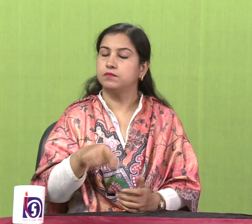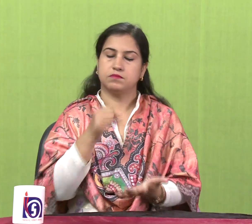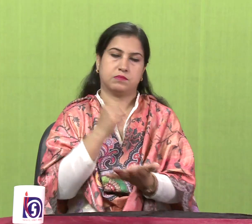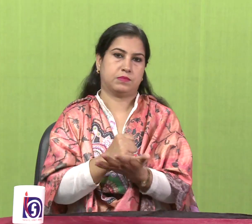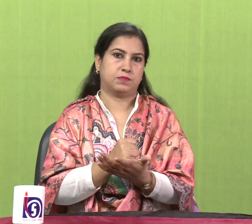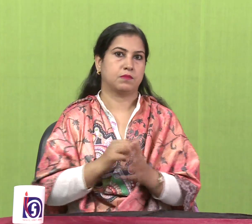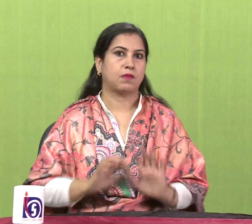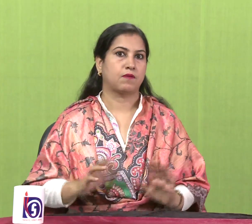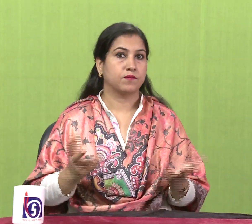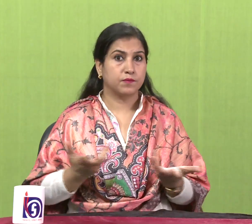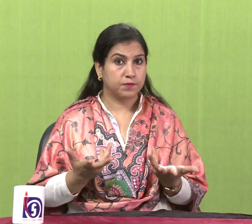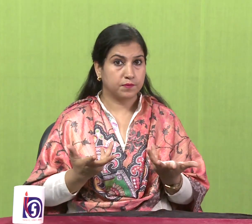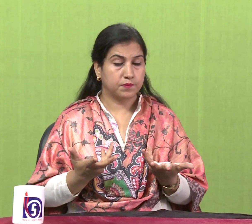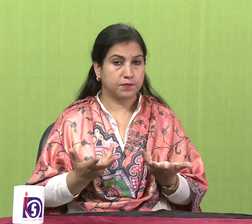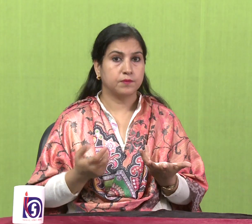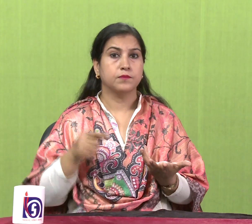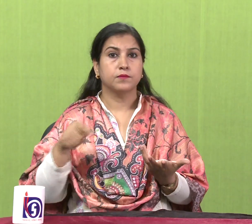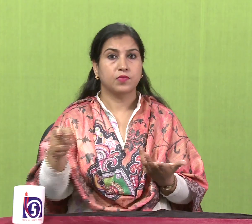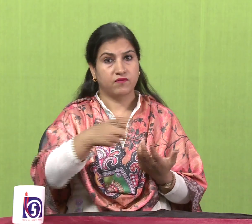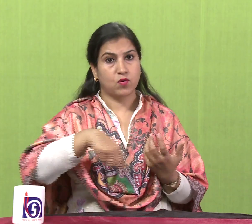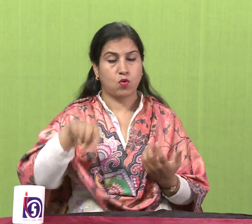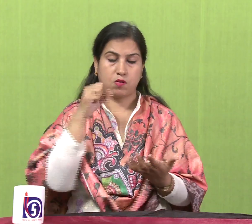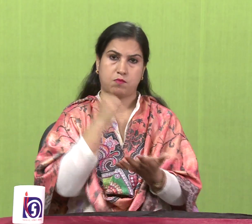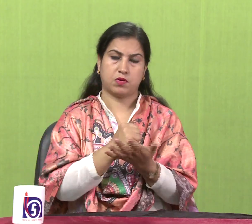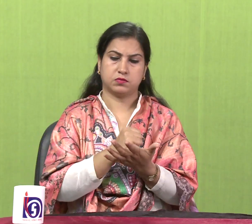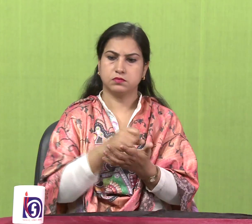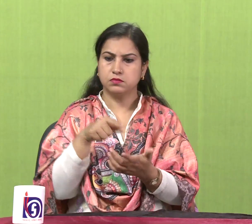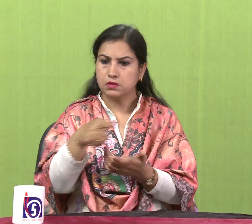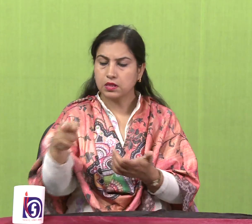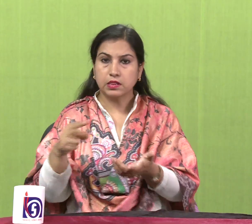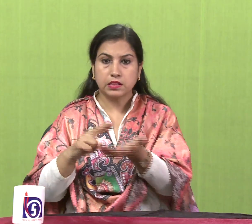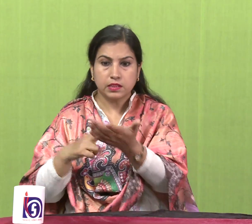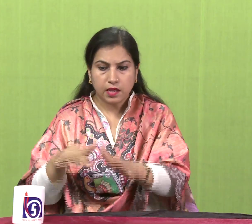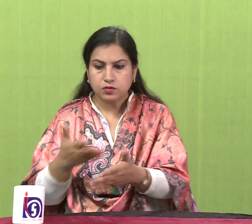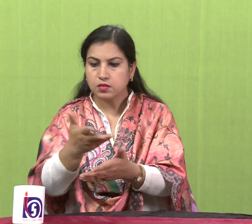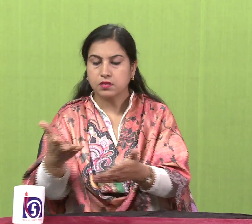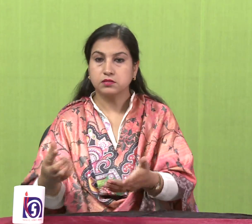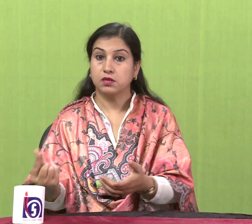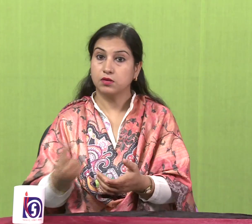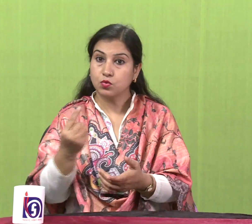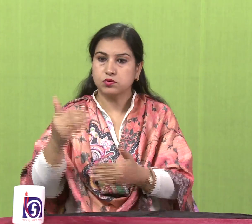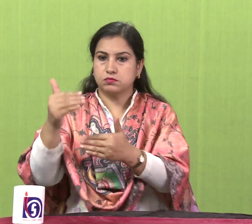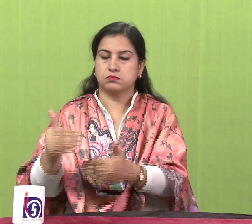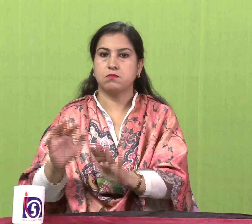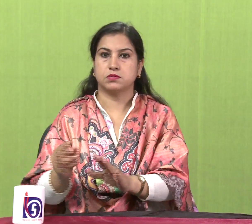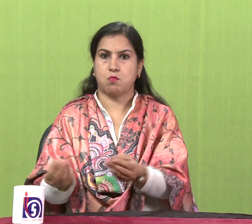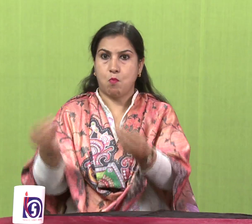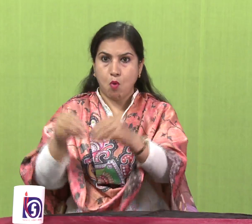Therefore, it is necessary that we do not overuse the natural resource like